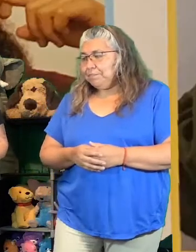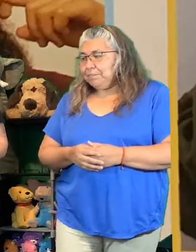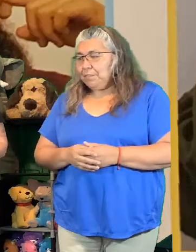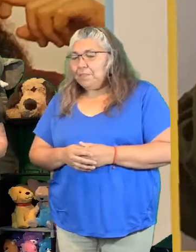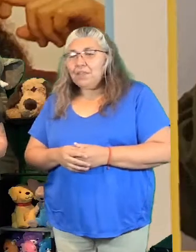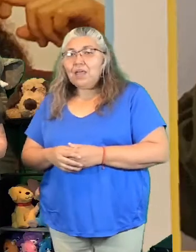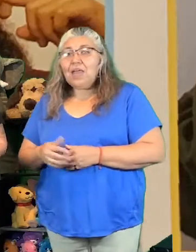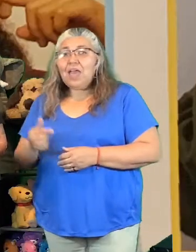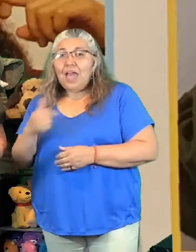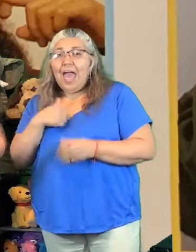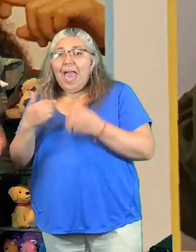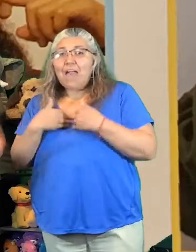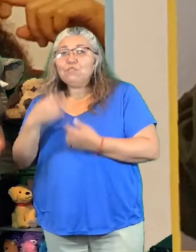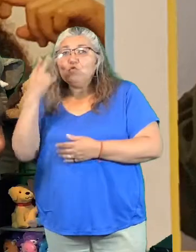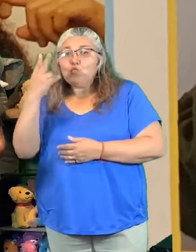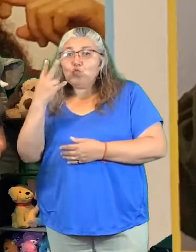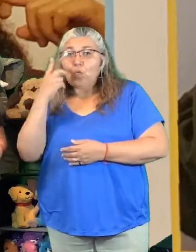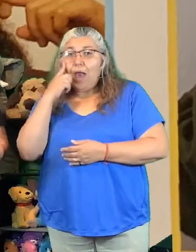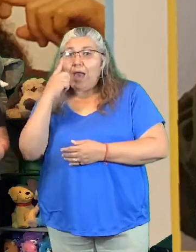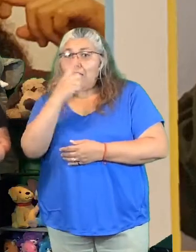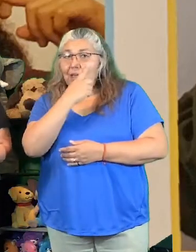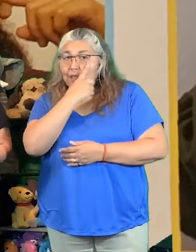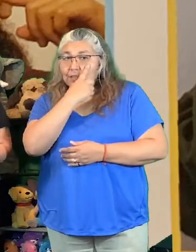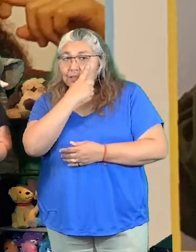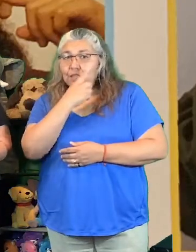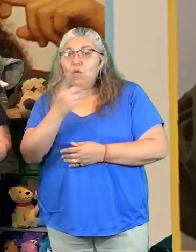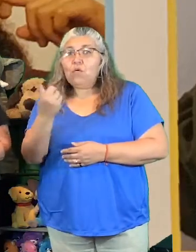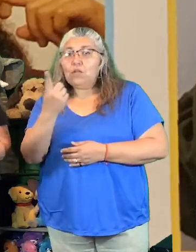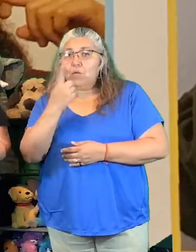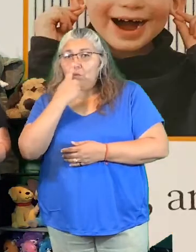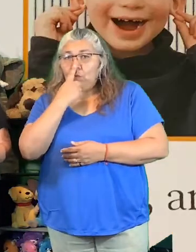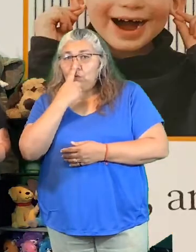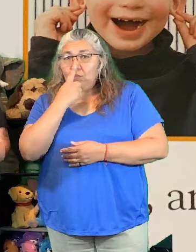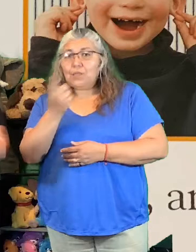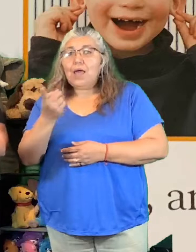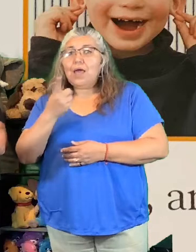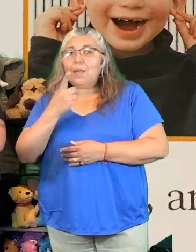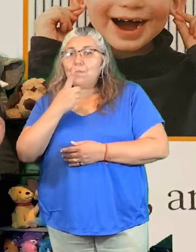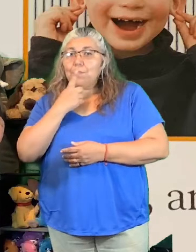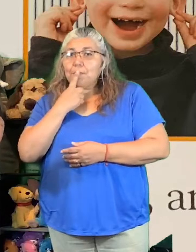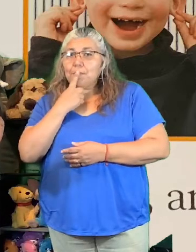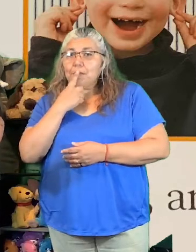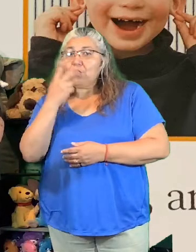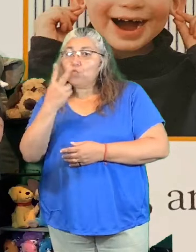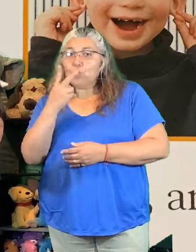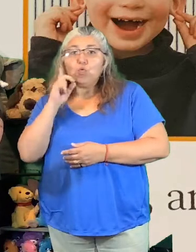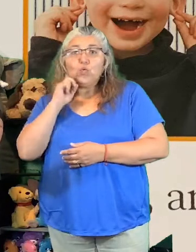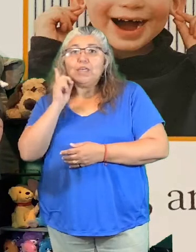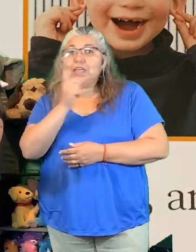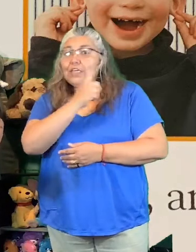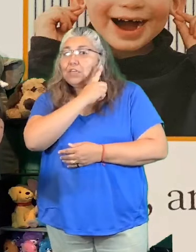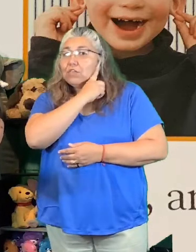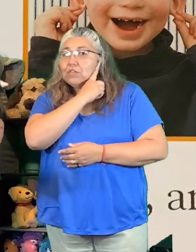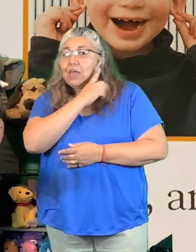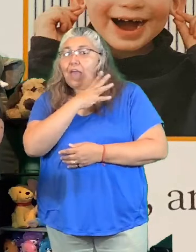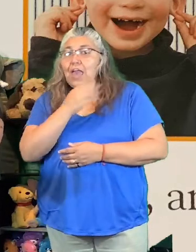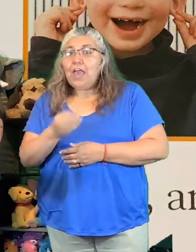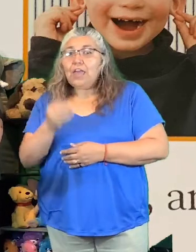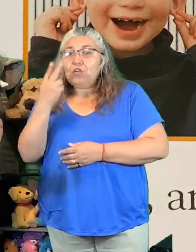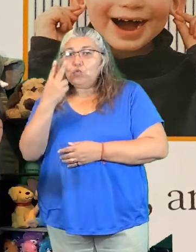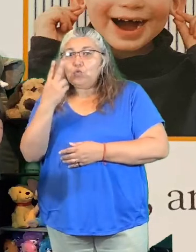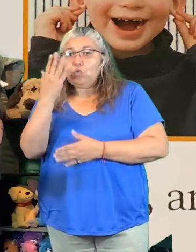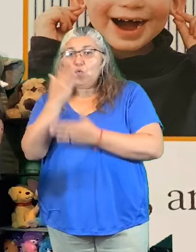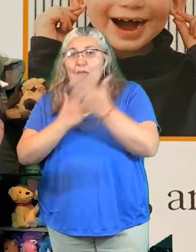I have two eyes, a nose, a mouth, two ears, and two